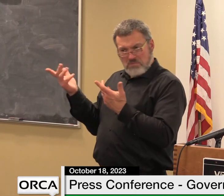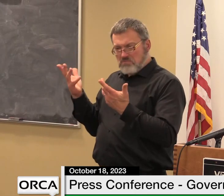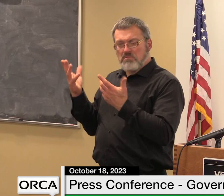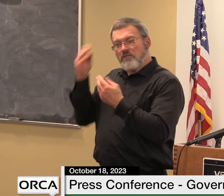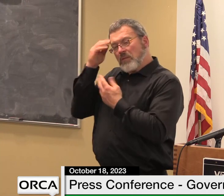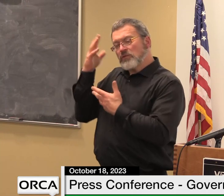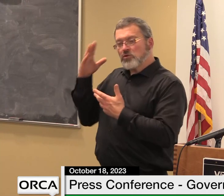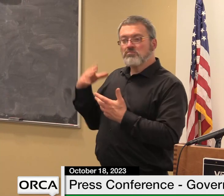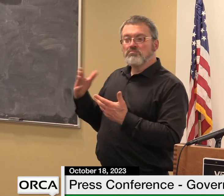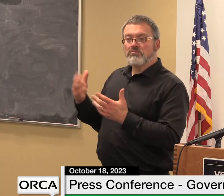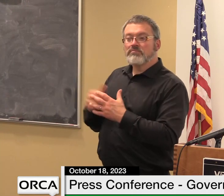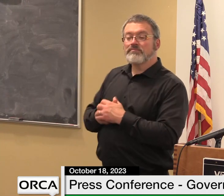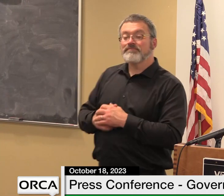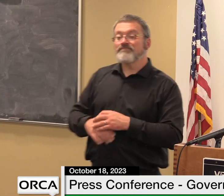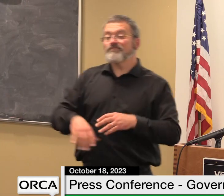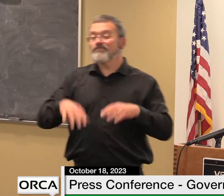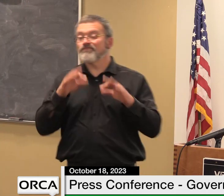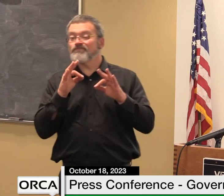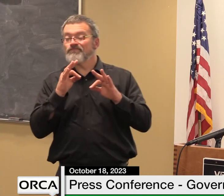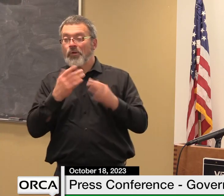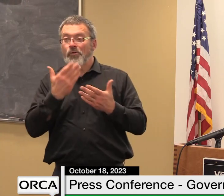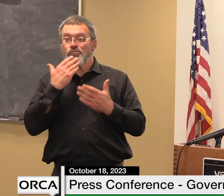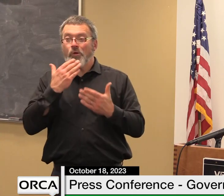Much appreciated. No other questions.